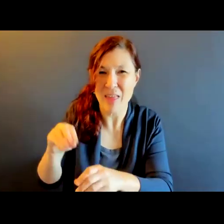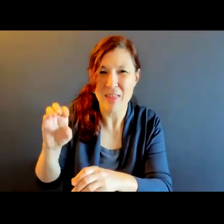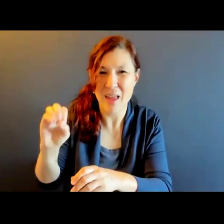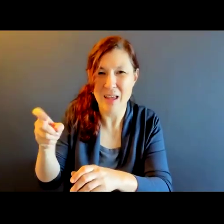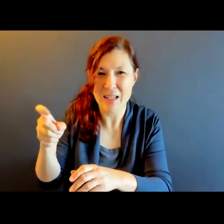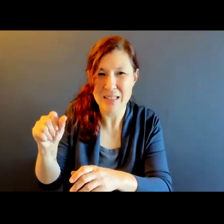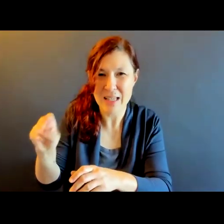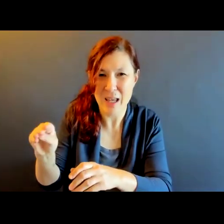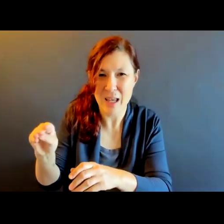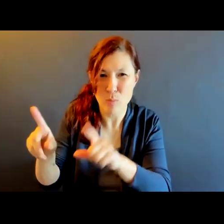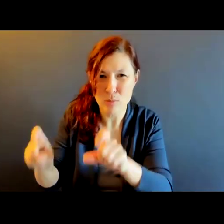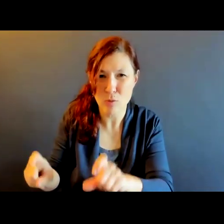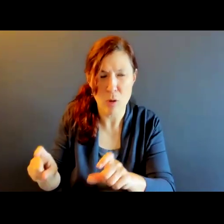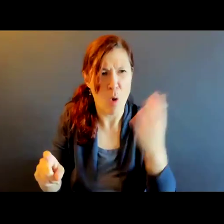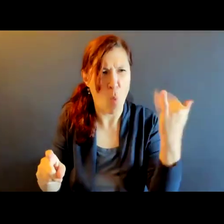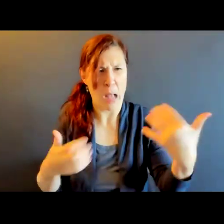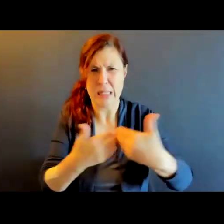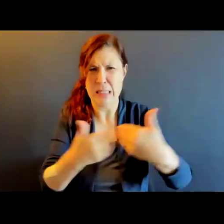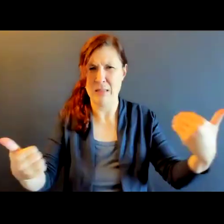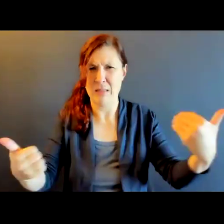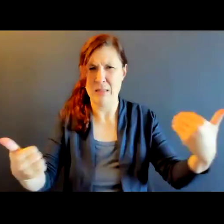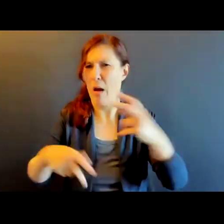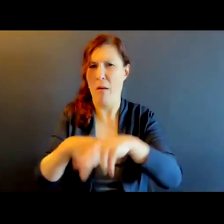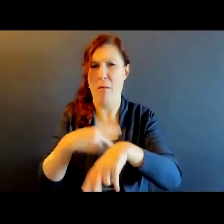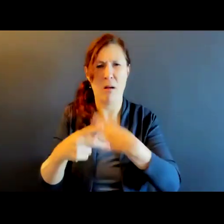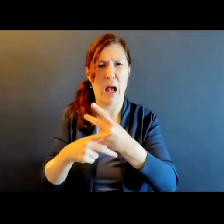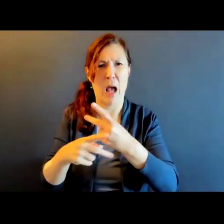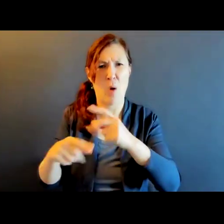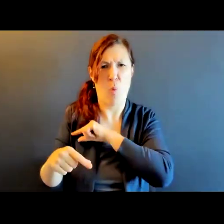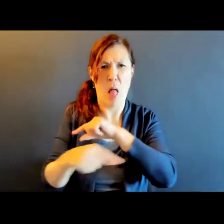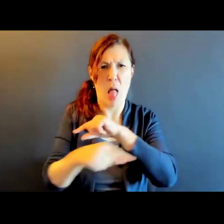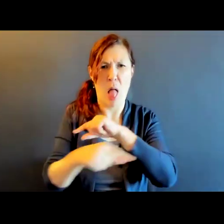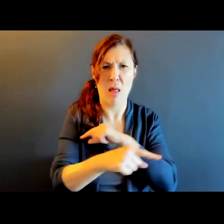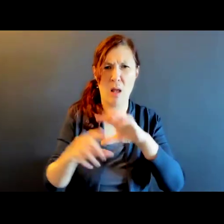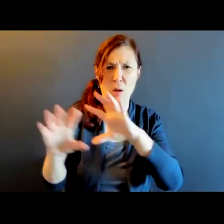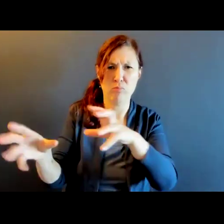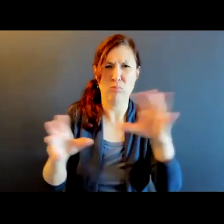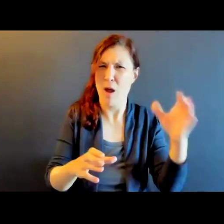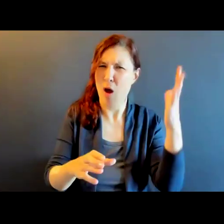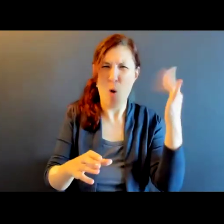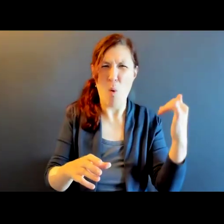separate schools for these student groups, and we do not even pretend that they are equal.